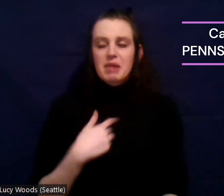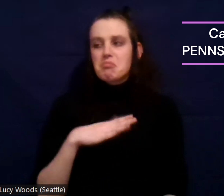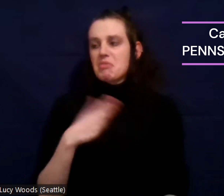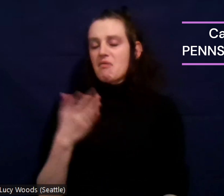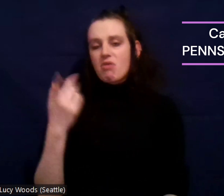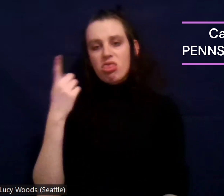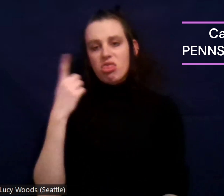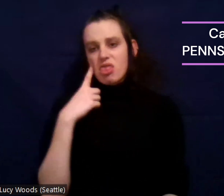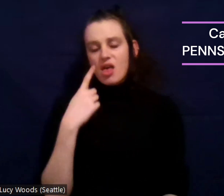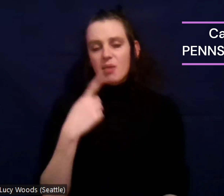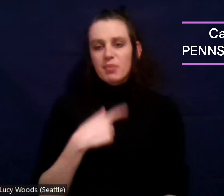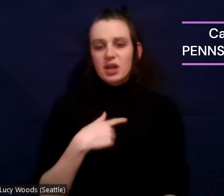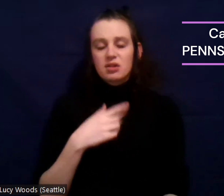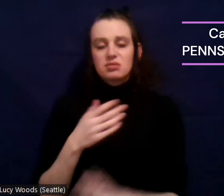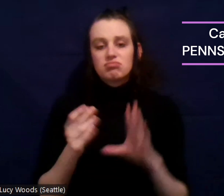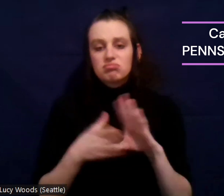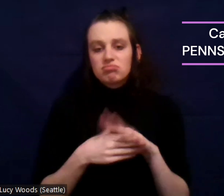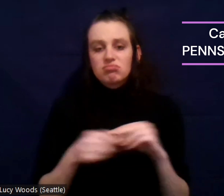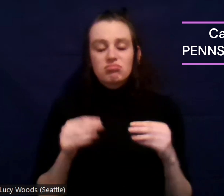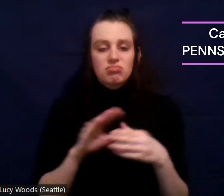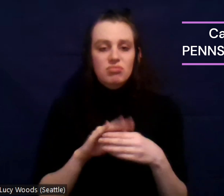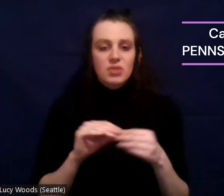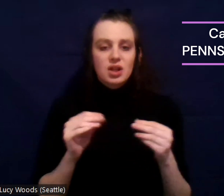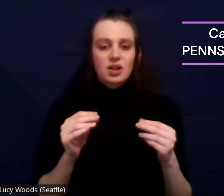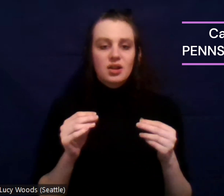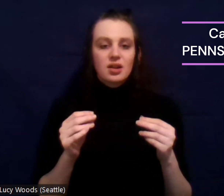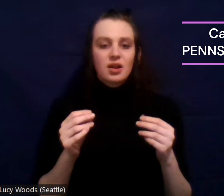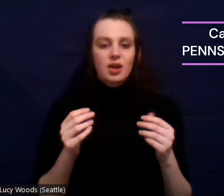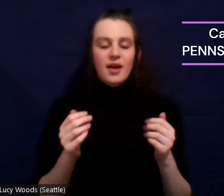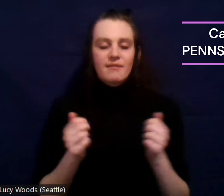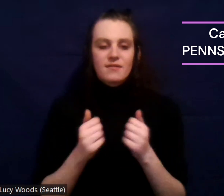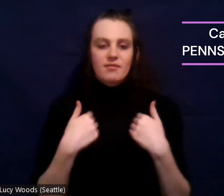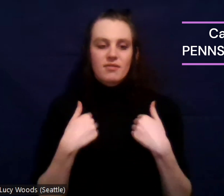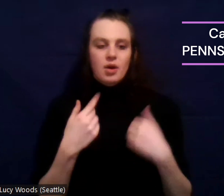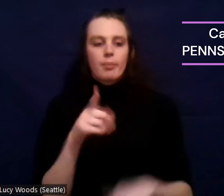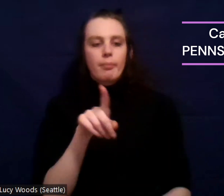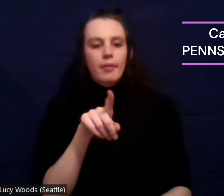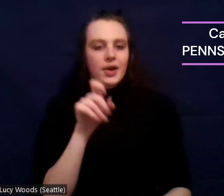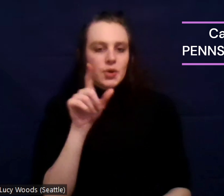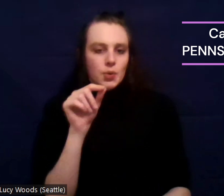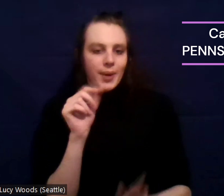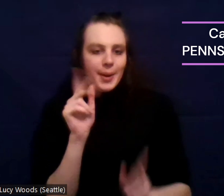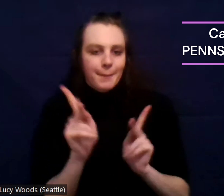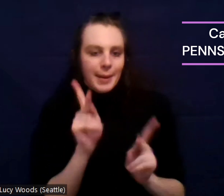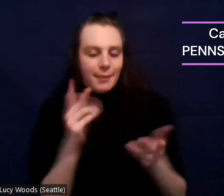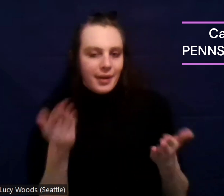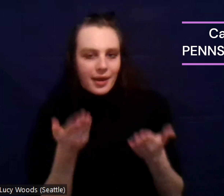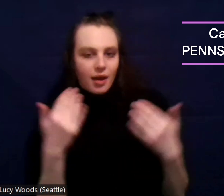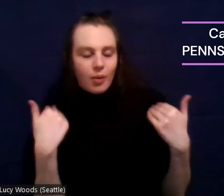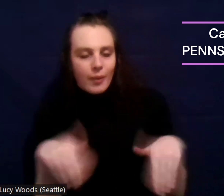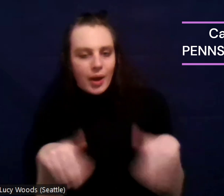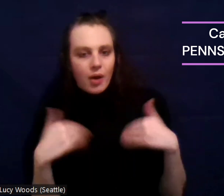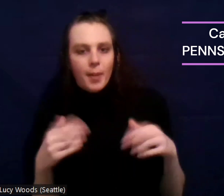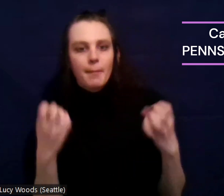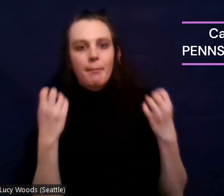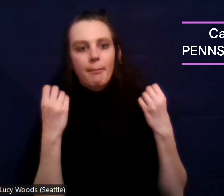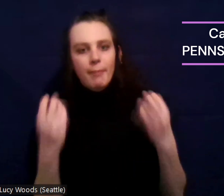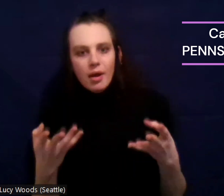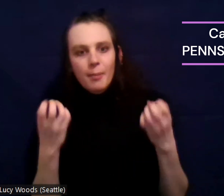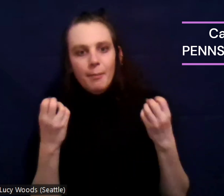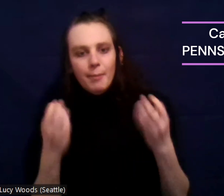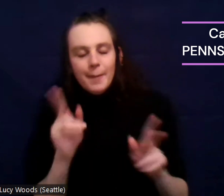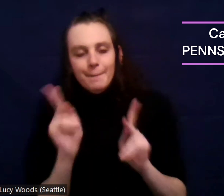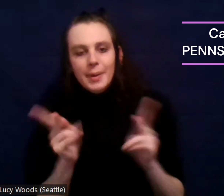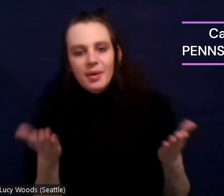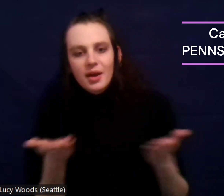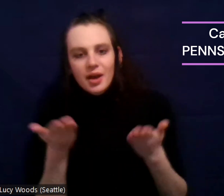I would ever speak in front of 120 people. Like, that's insane that this many people like show up and like